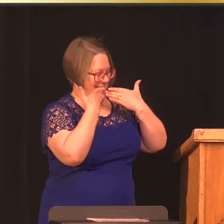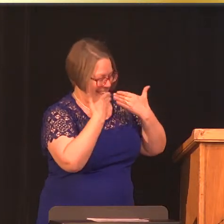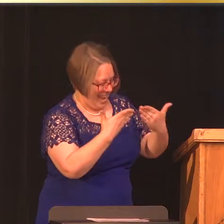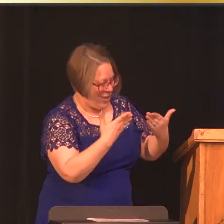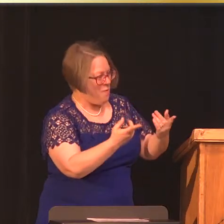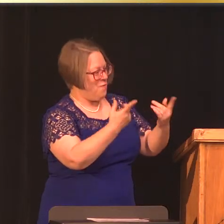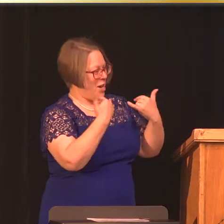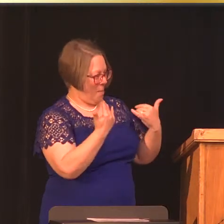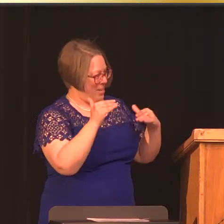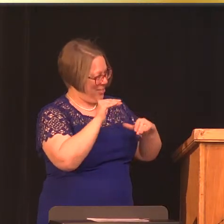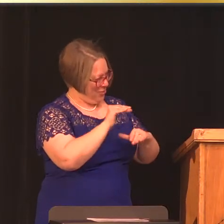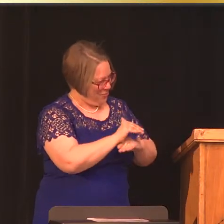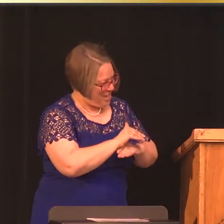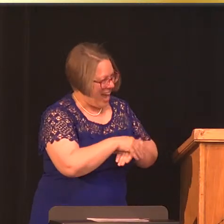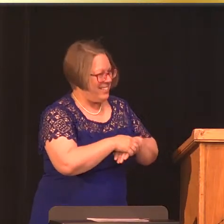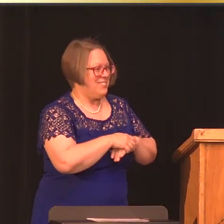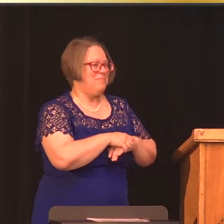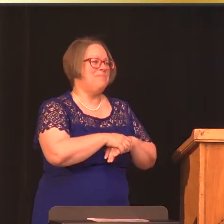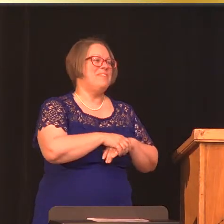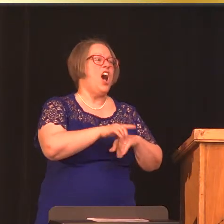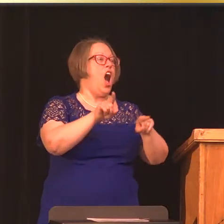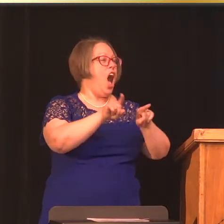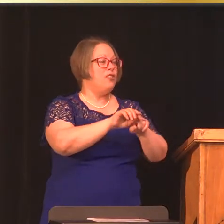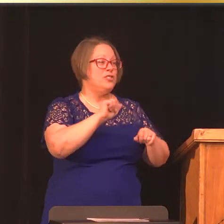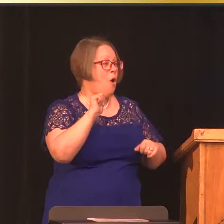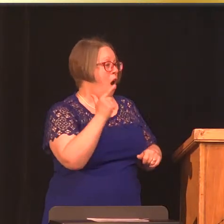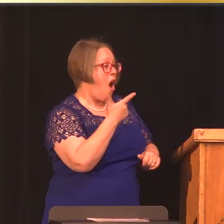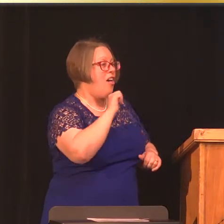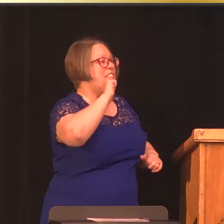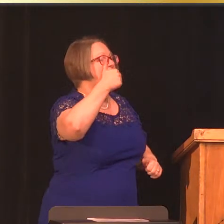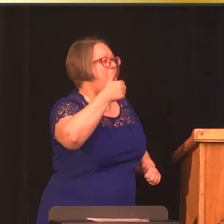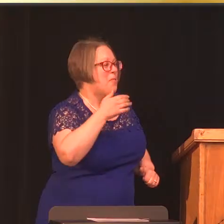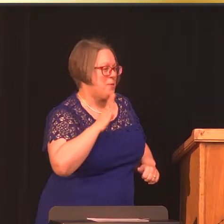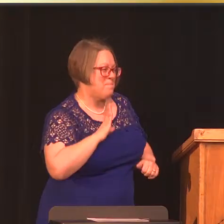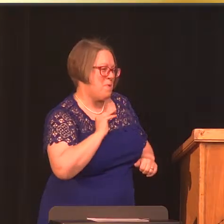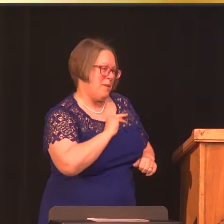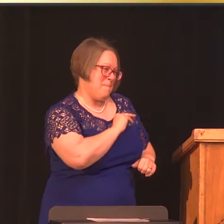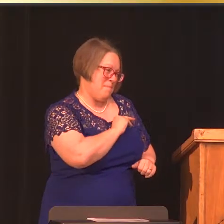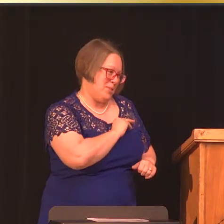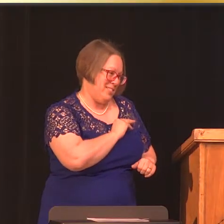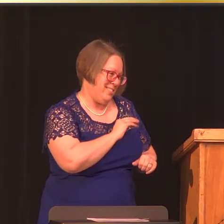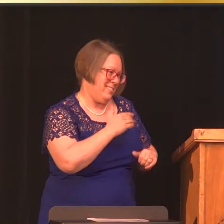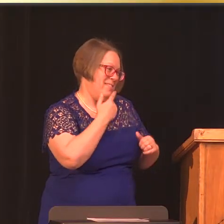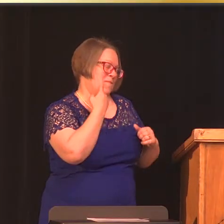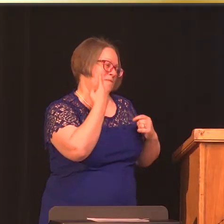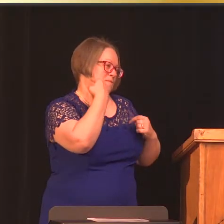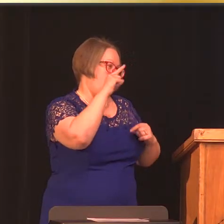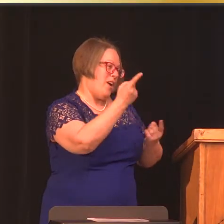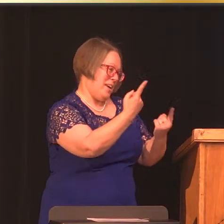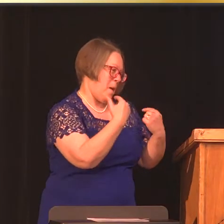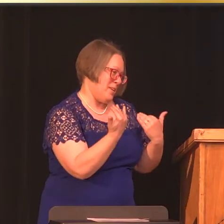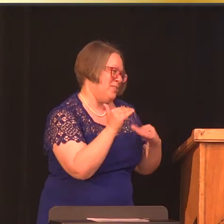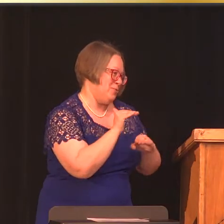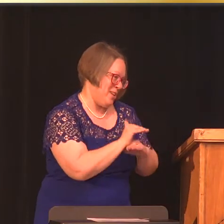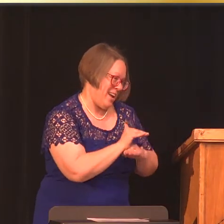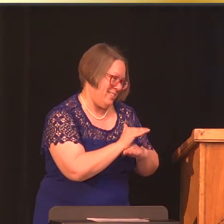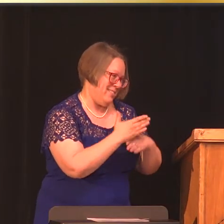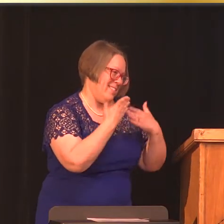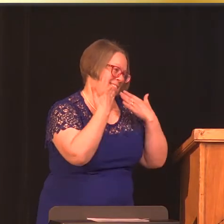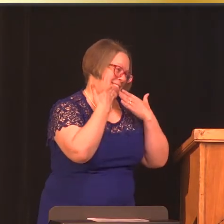Shayna Cooper, thank you for coming tonight. Also, all of the other board members who are here tonight, thank